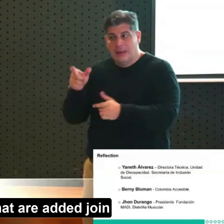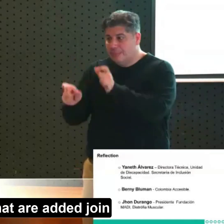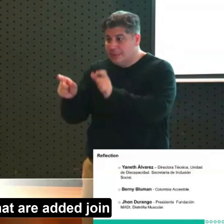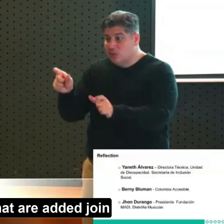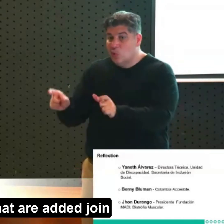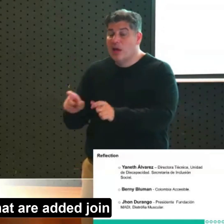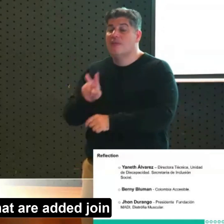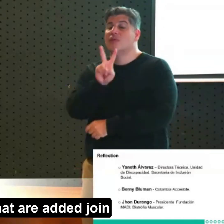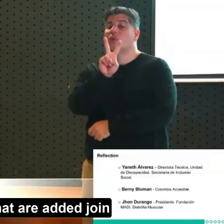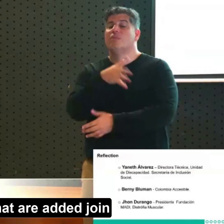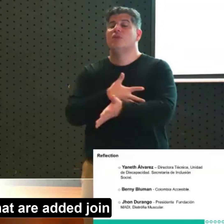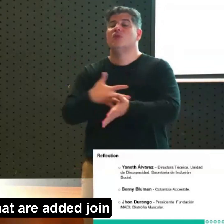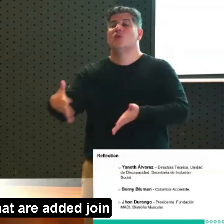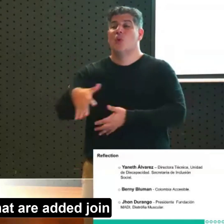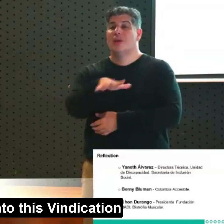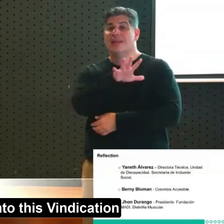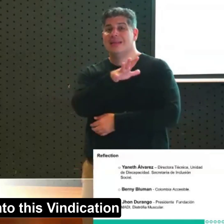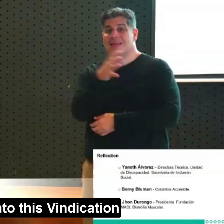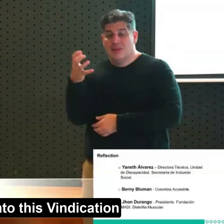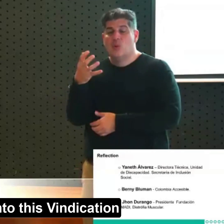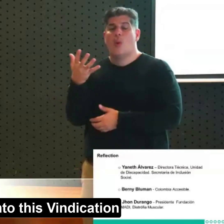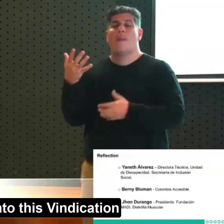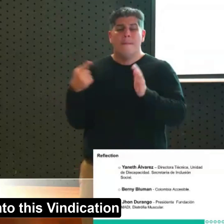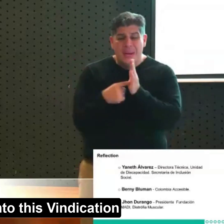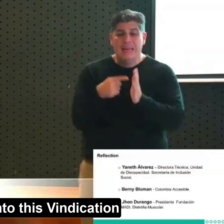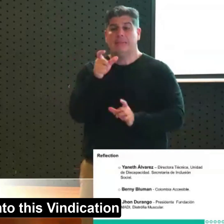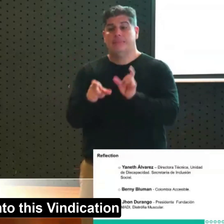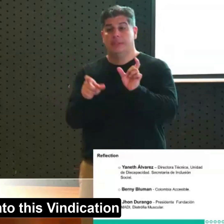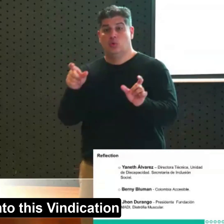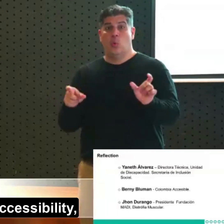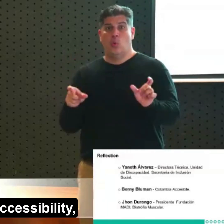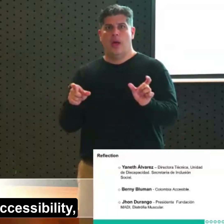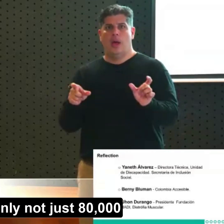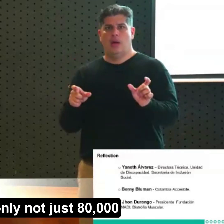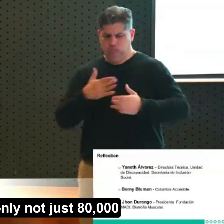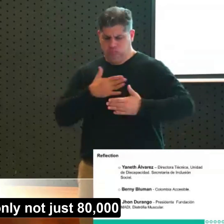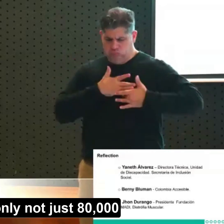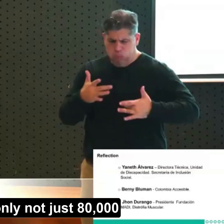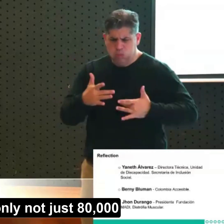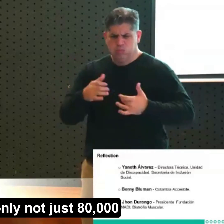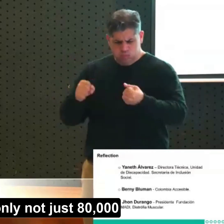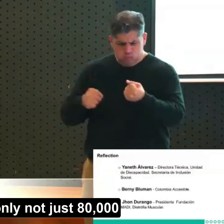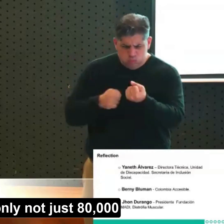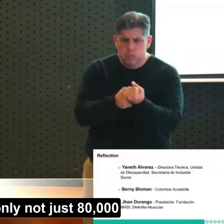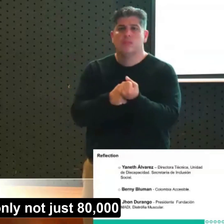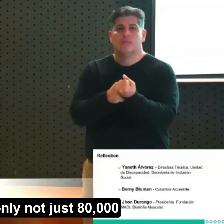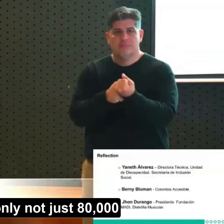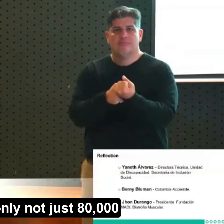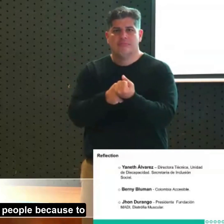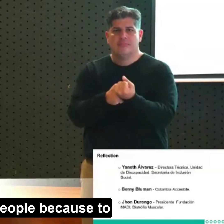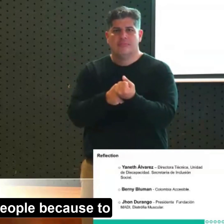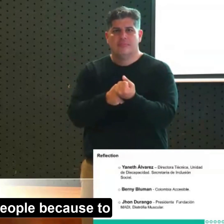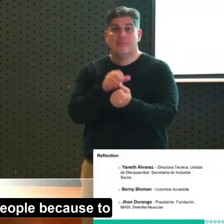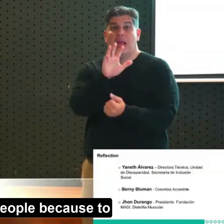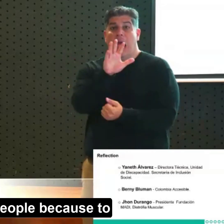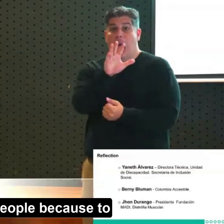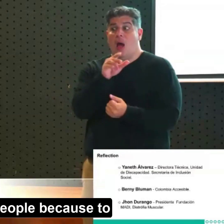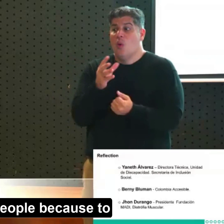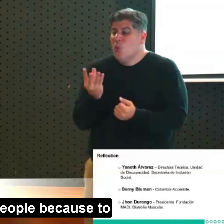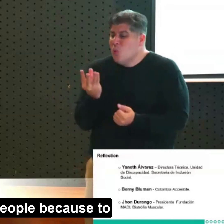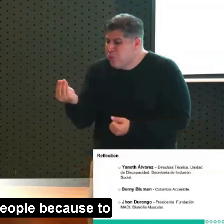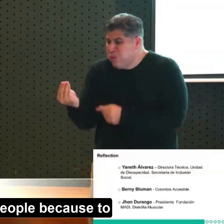million people that are joined together into this vindication of accessibility, and not just 80,000 disabled